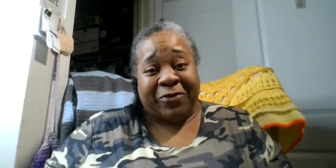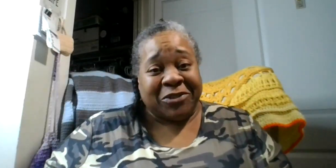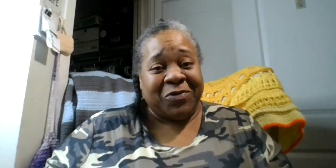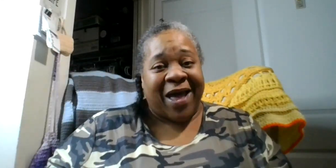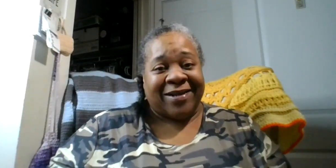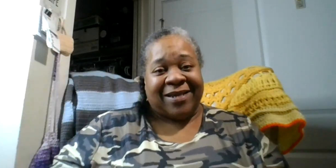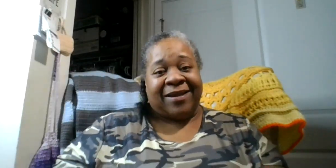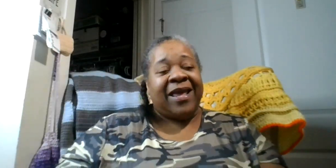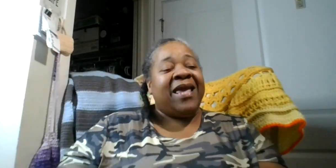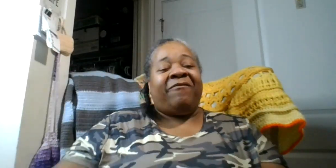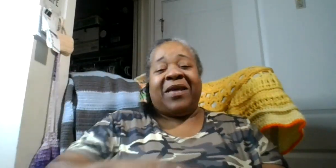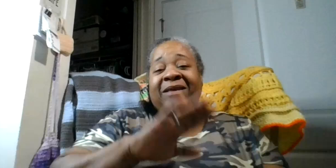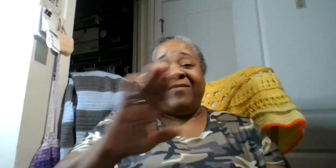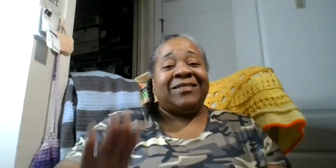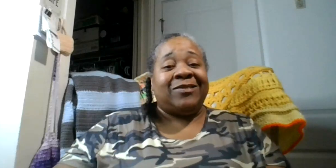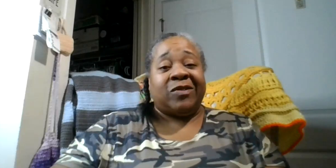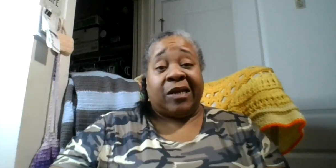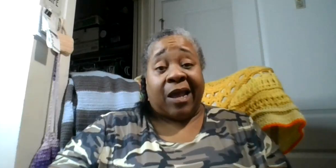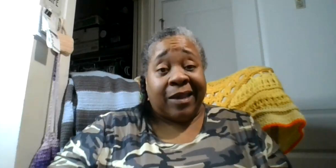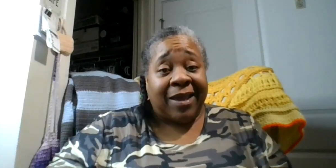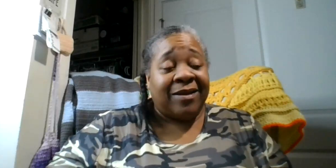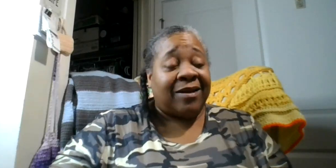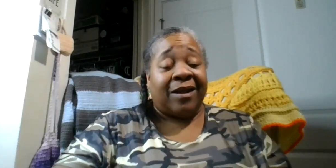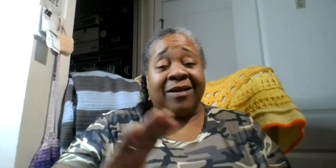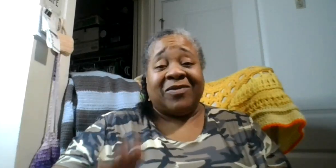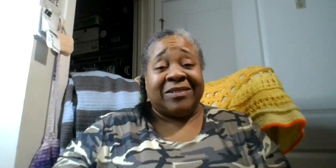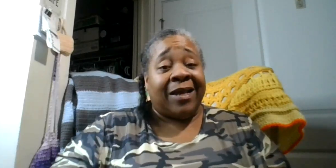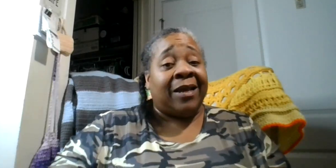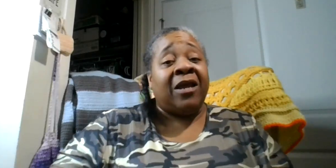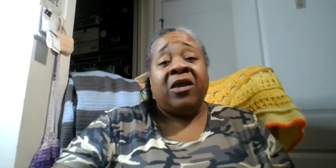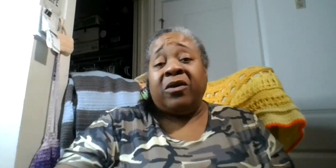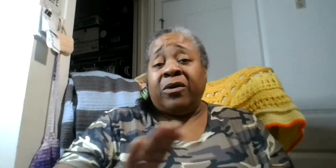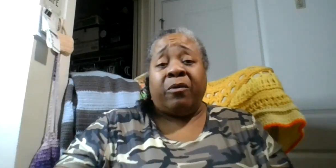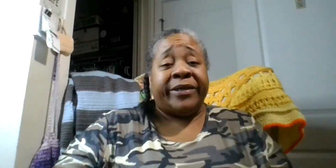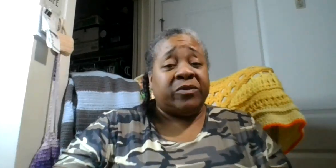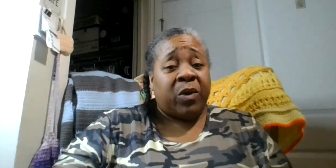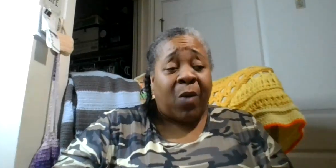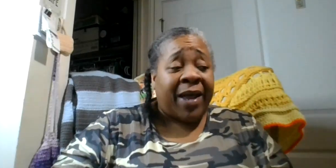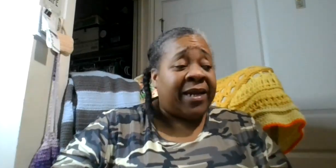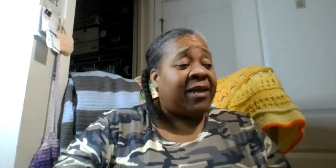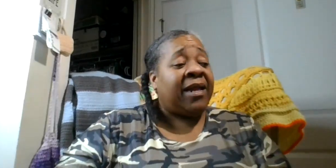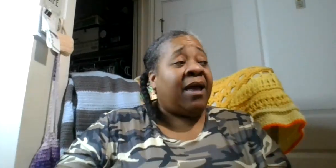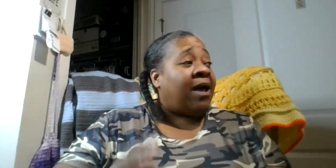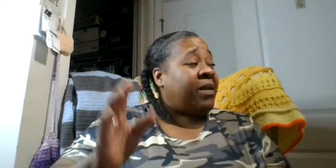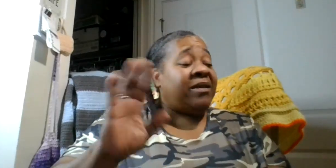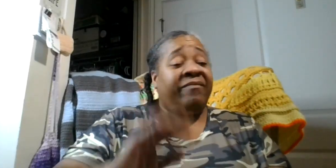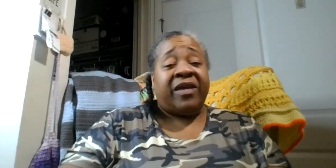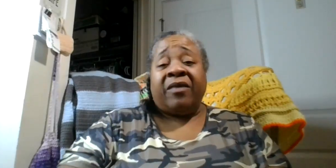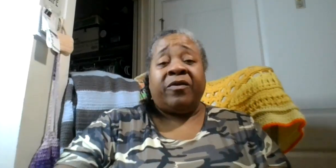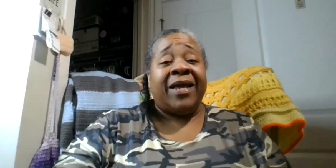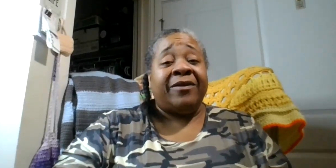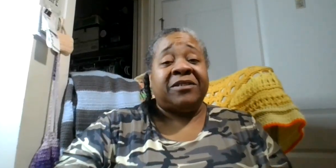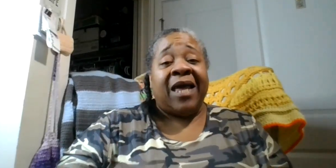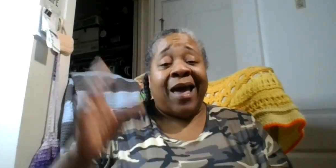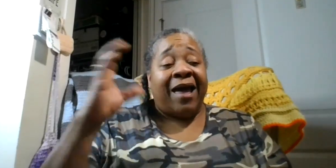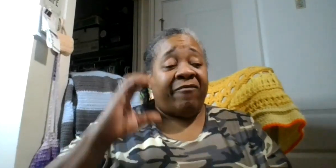new content. If any of this you did not get, did not understand, you can always rewind it. Any of the other letters, I have them